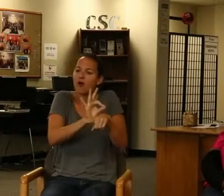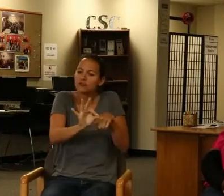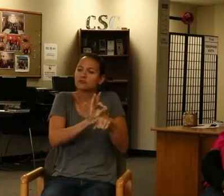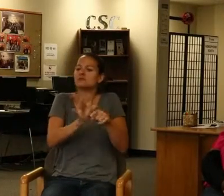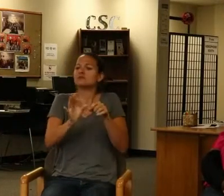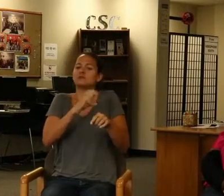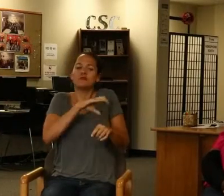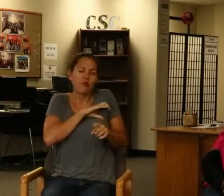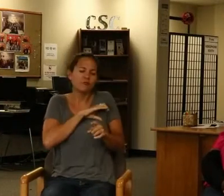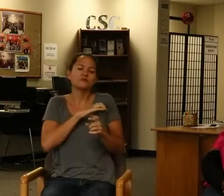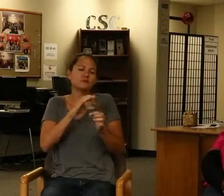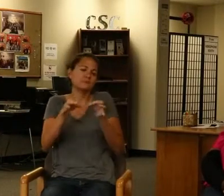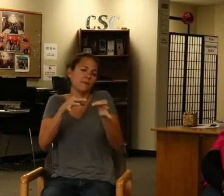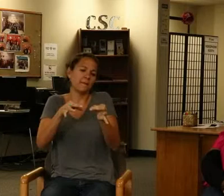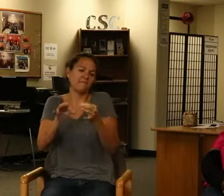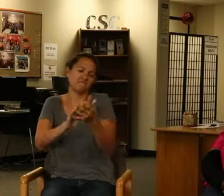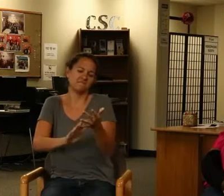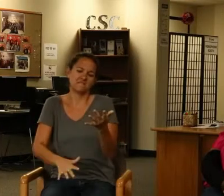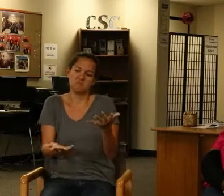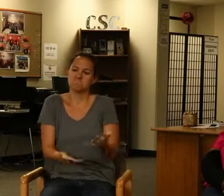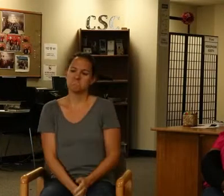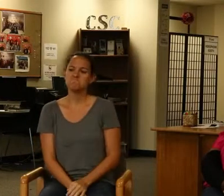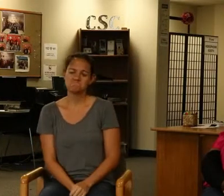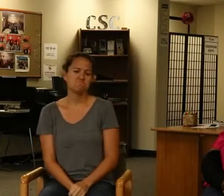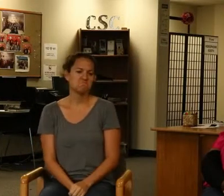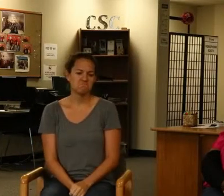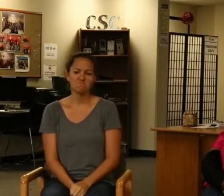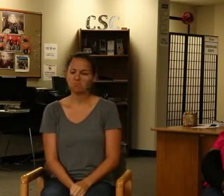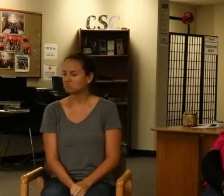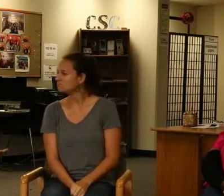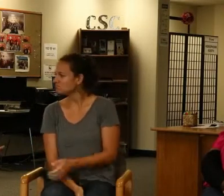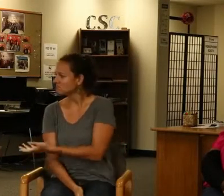the sign was created that way. Some of them are based on the function.